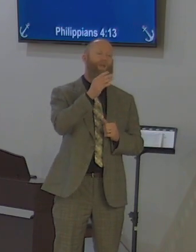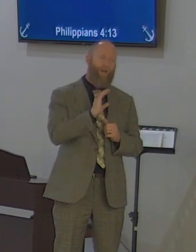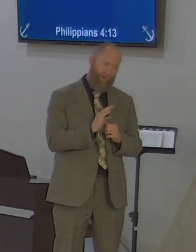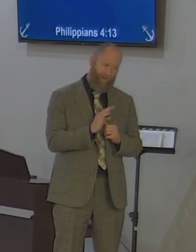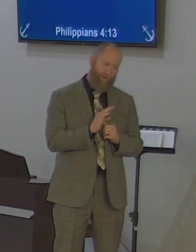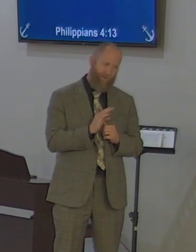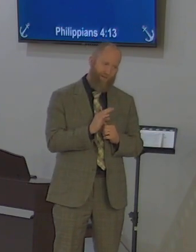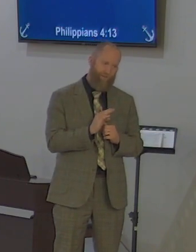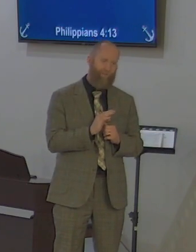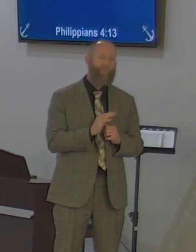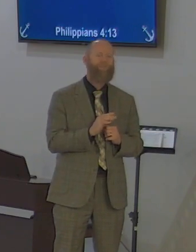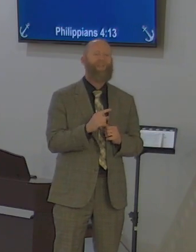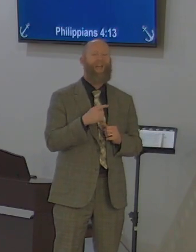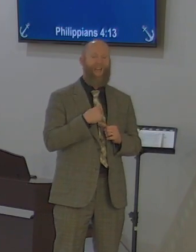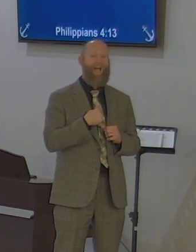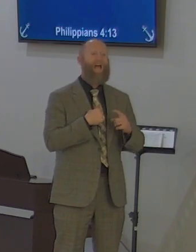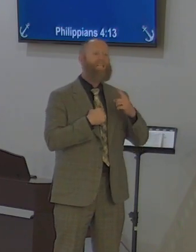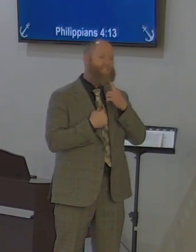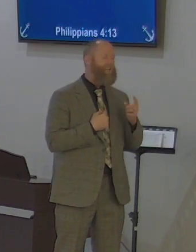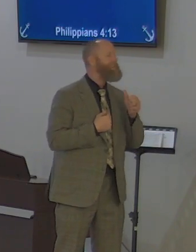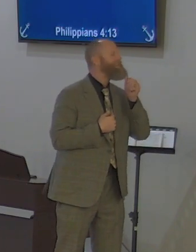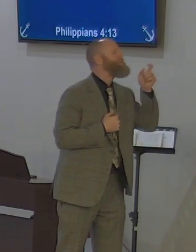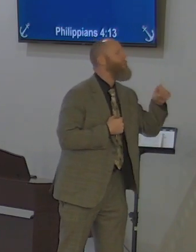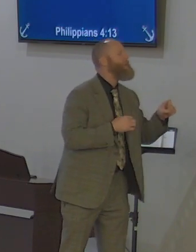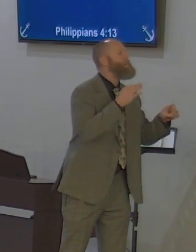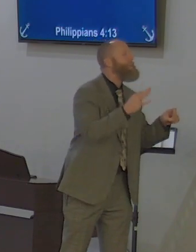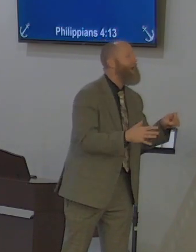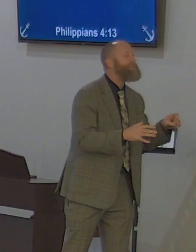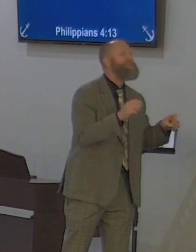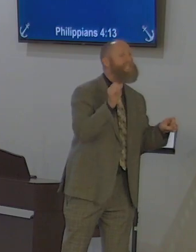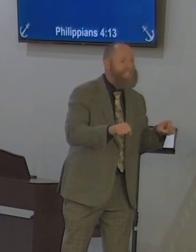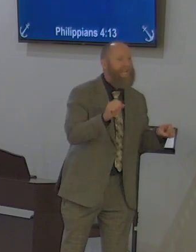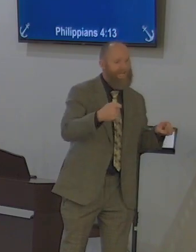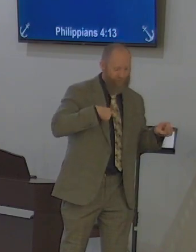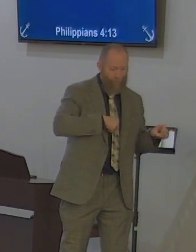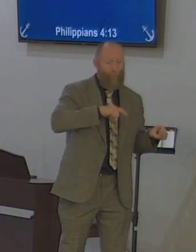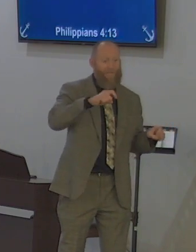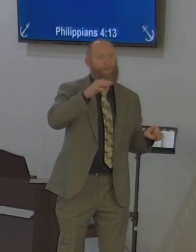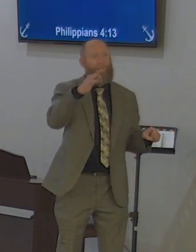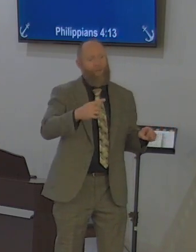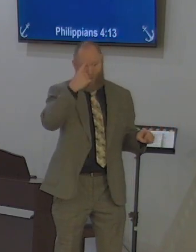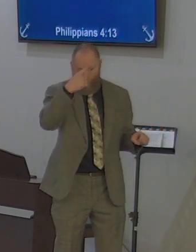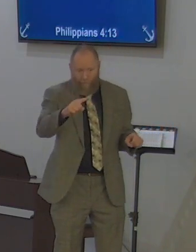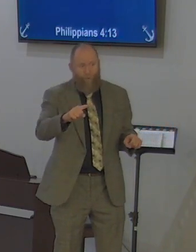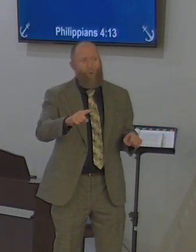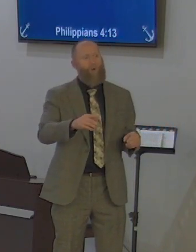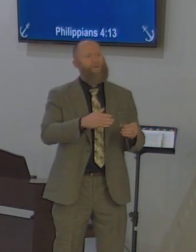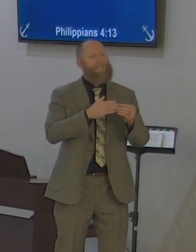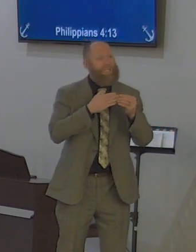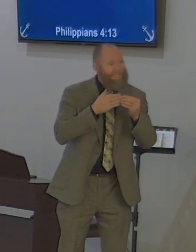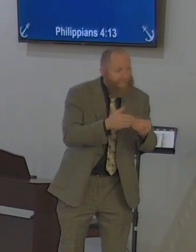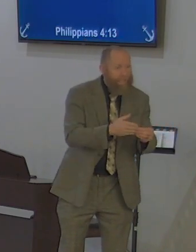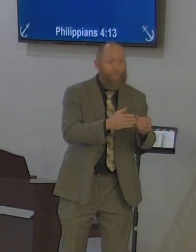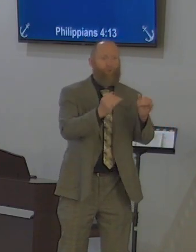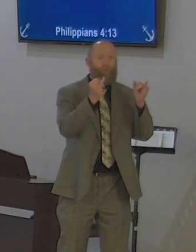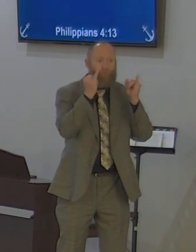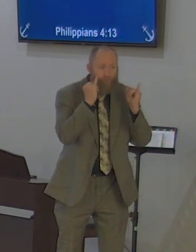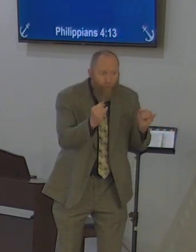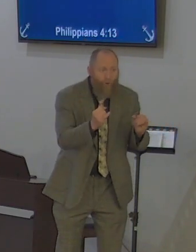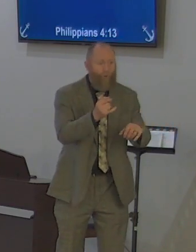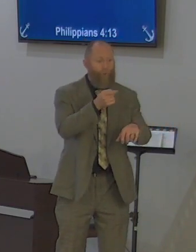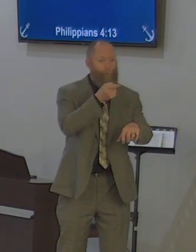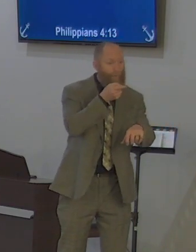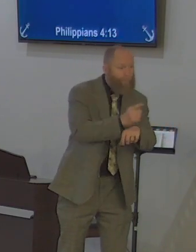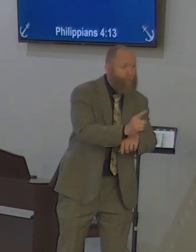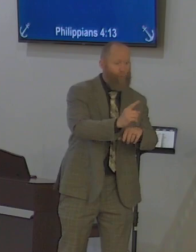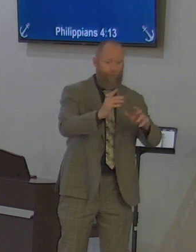need a pastor. I'm telling you that God gives you a pastor to instruct you, to guide you, to help you, even to rebuke you and exhort